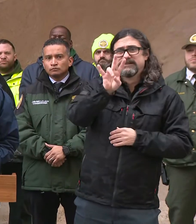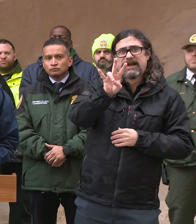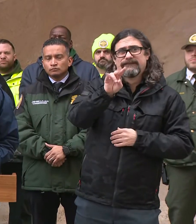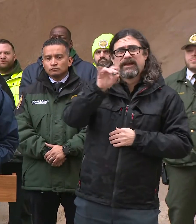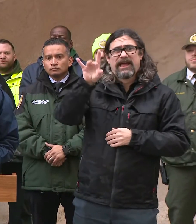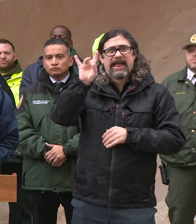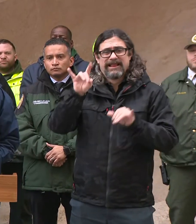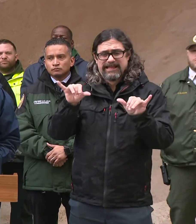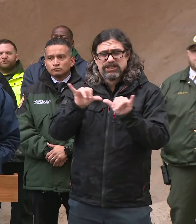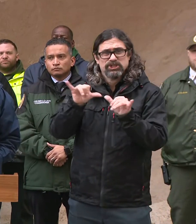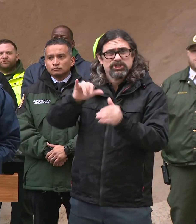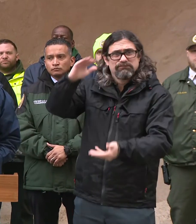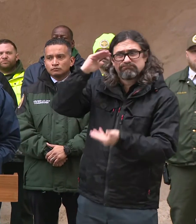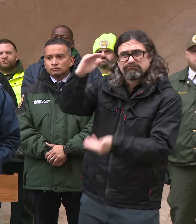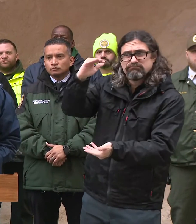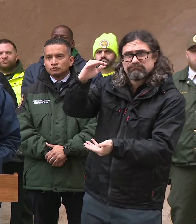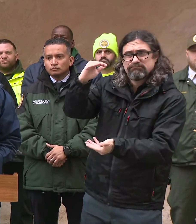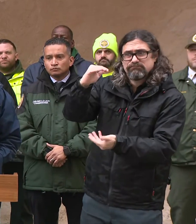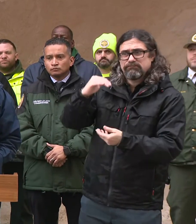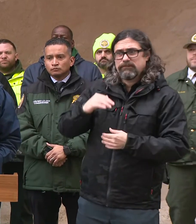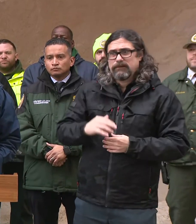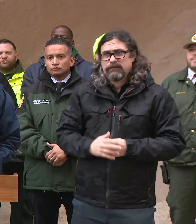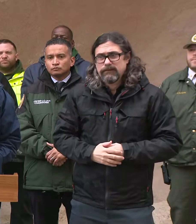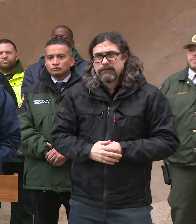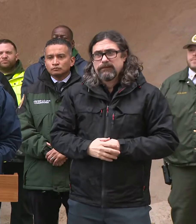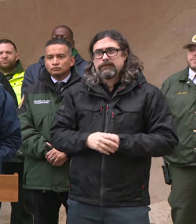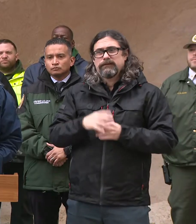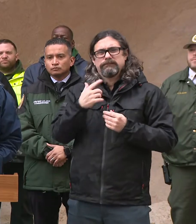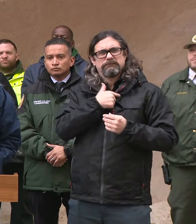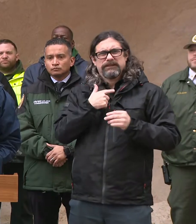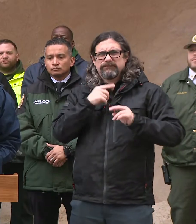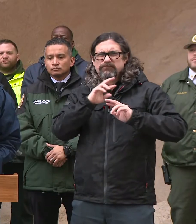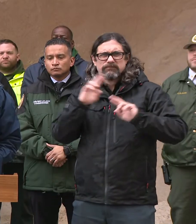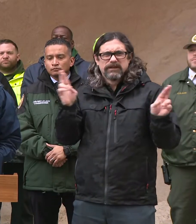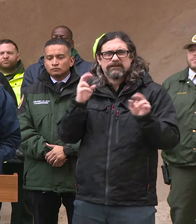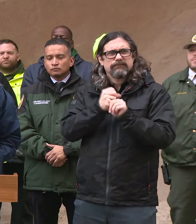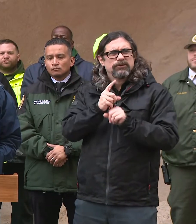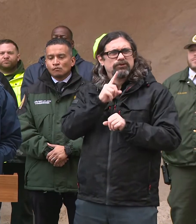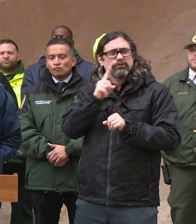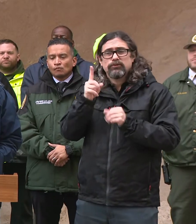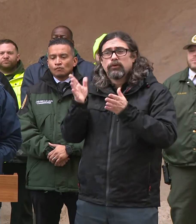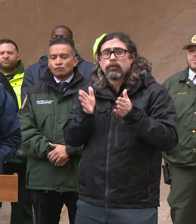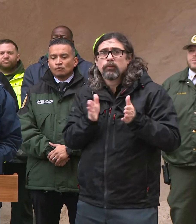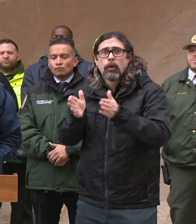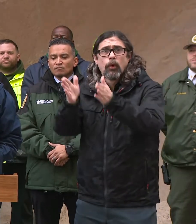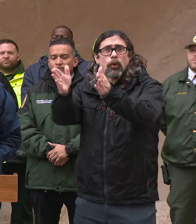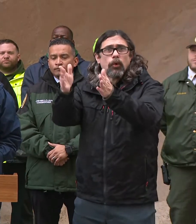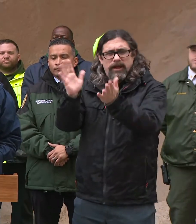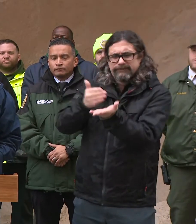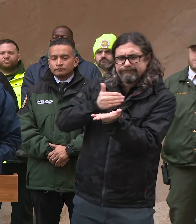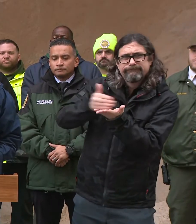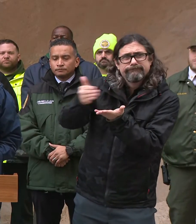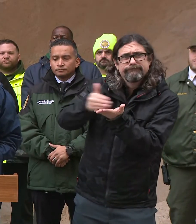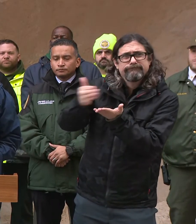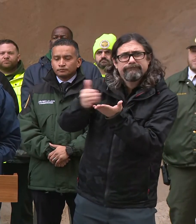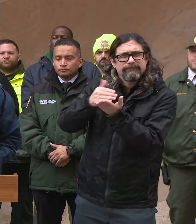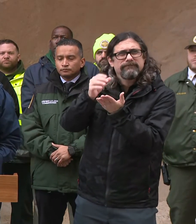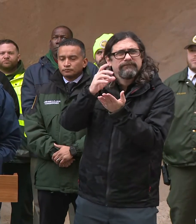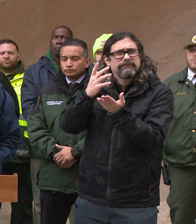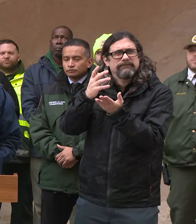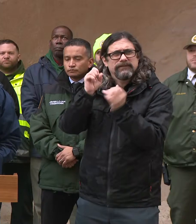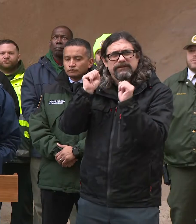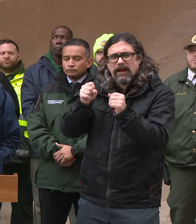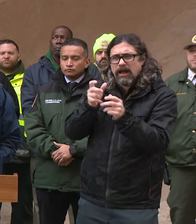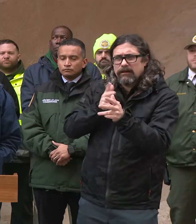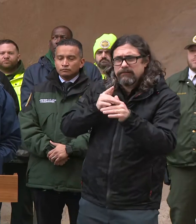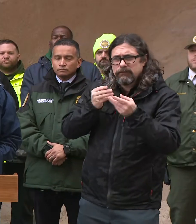be ready to make sure our roads continue to move forward. Temperatures will drop into the 20s Sunday night and